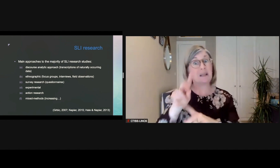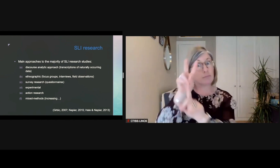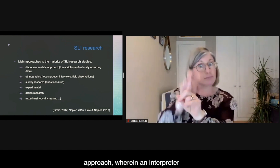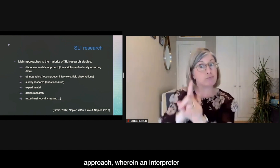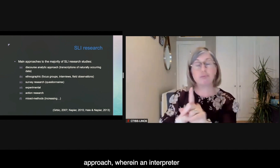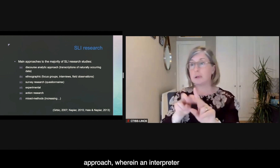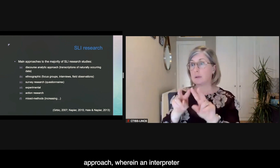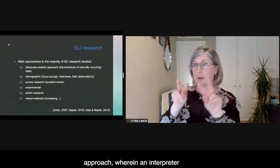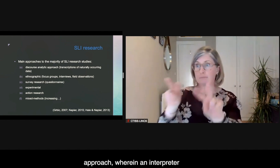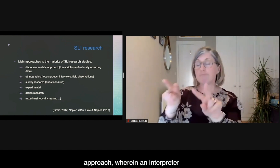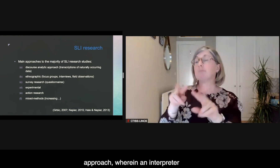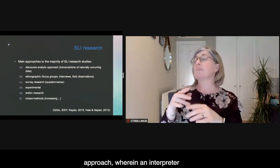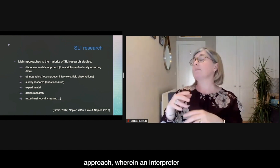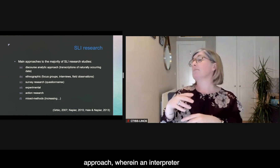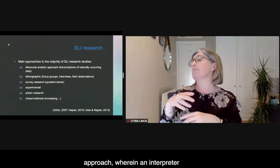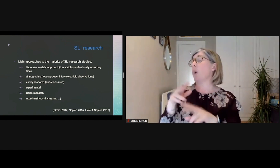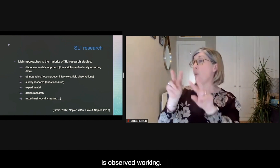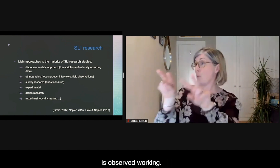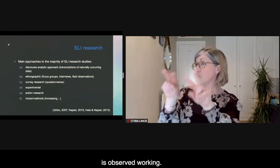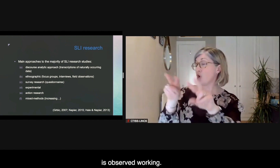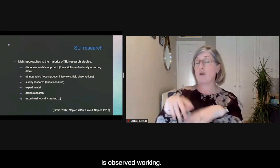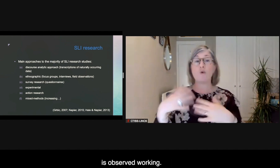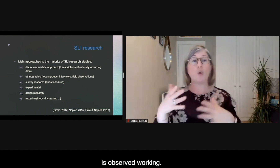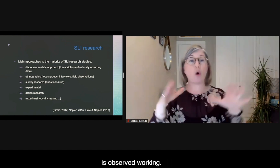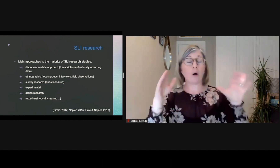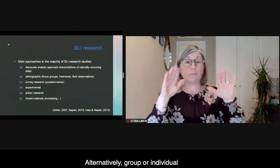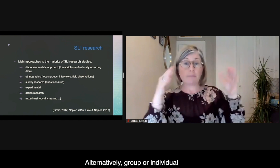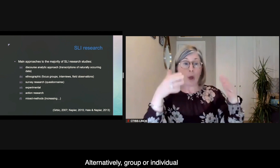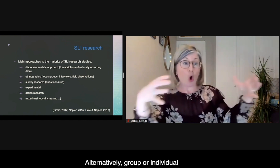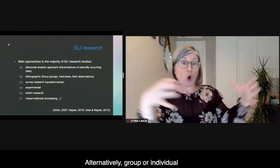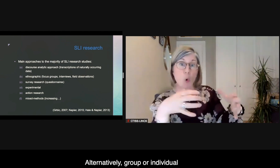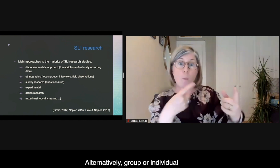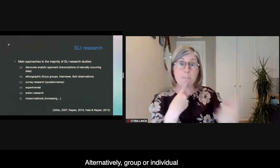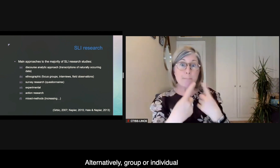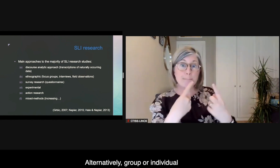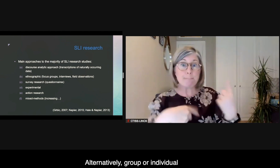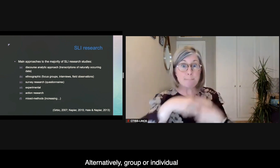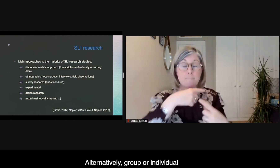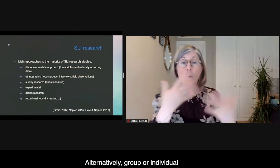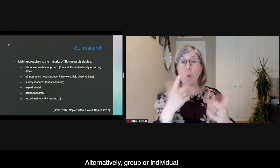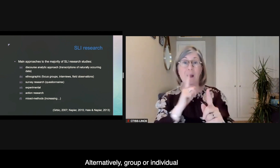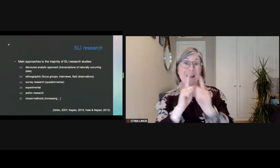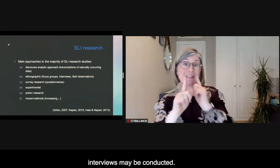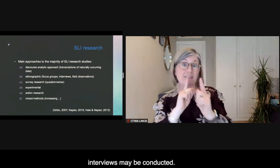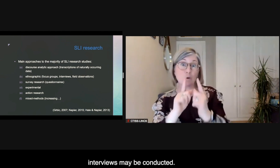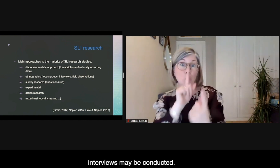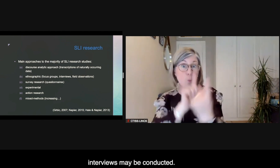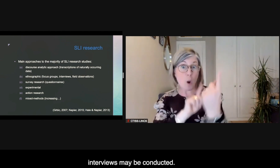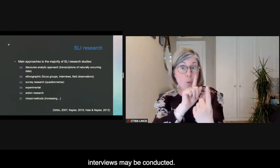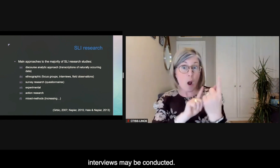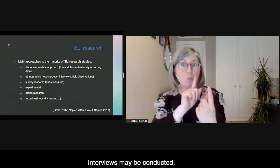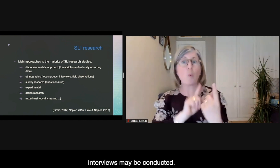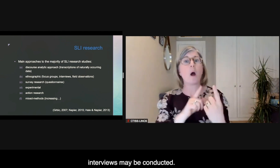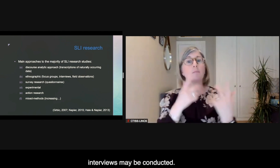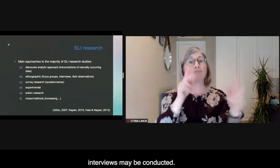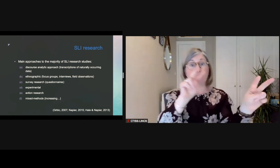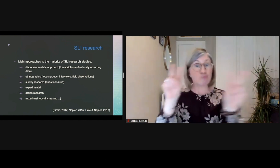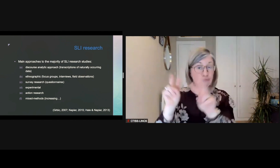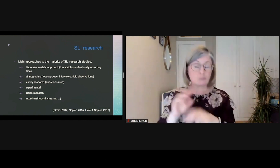Next, we see an ethnographic approach wherein an interpreter is observed working. Alternatively, group or individual interviews may be